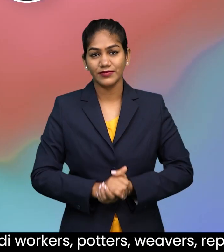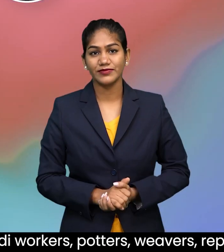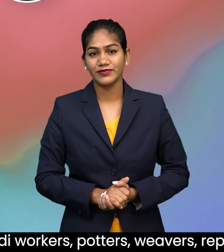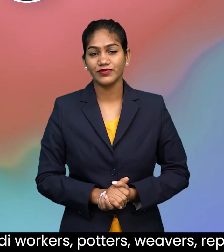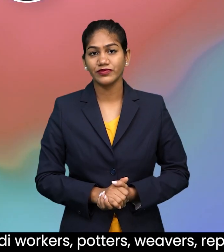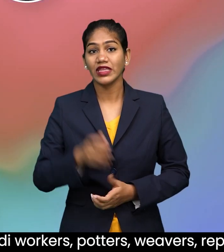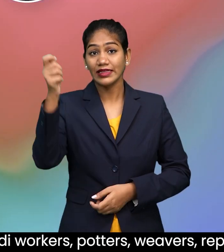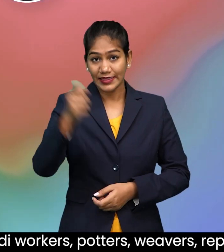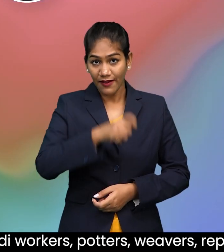weavers,